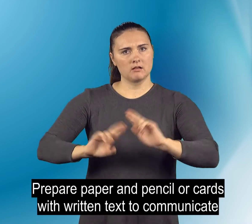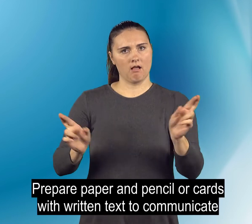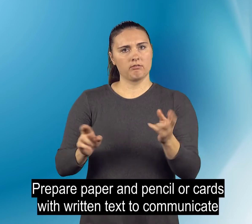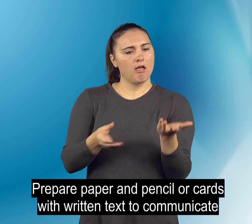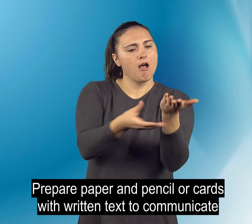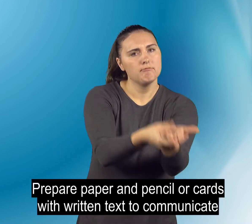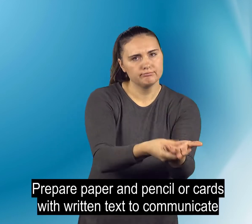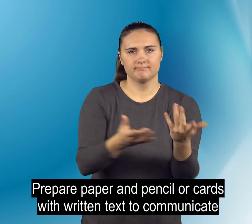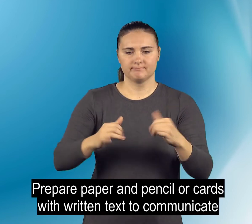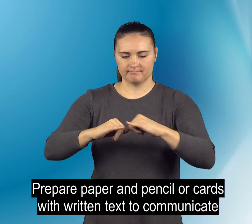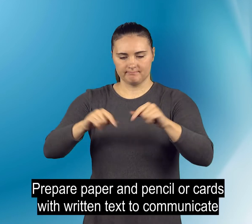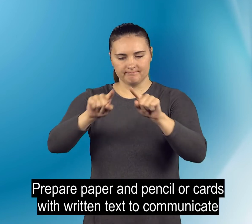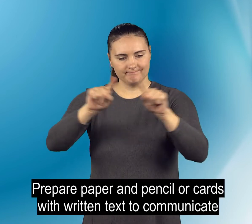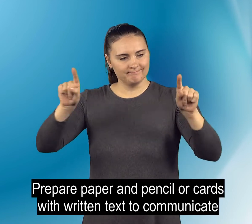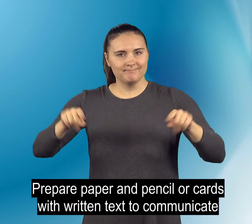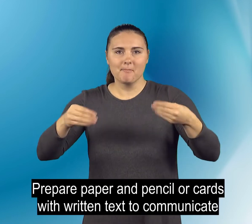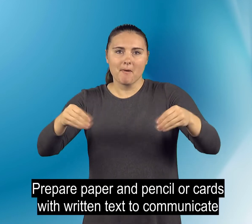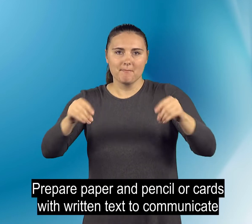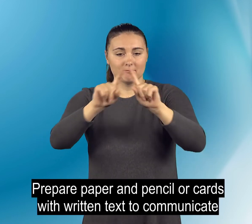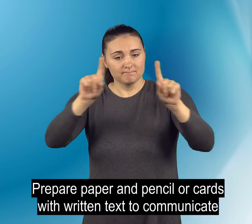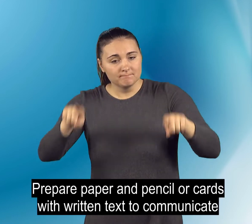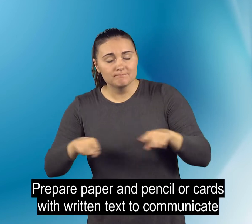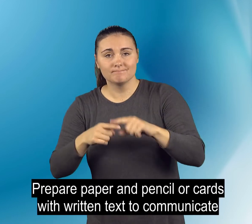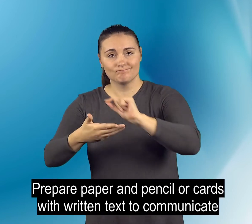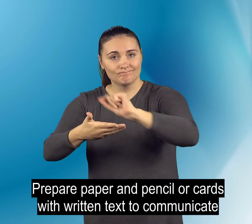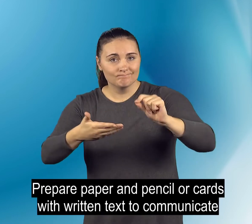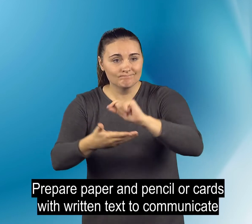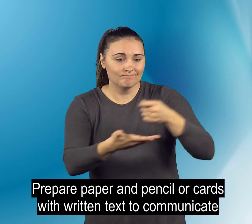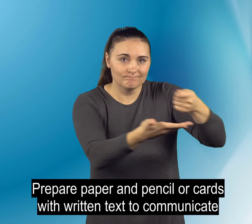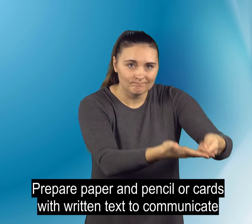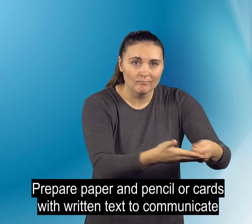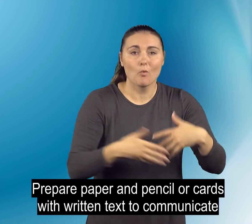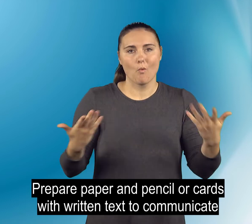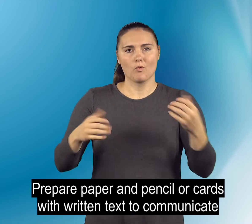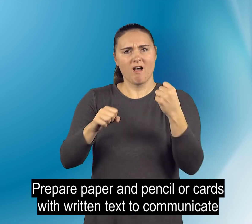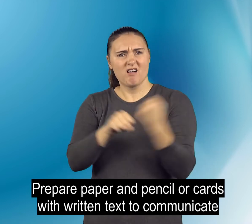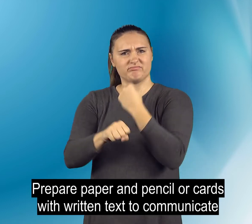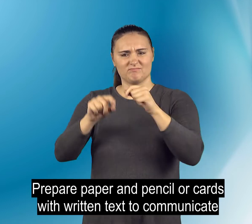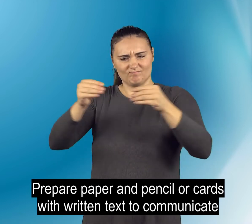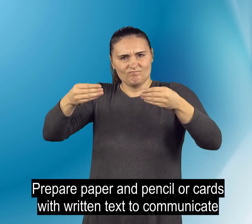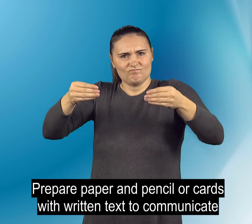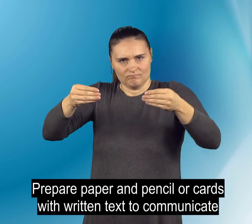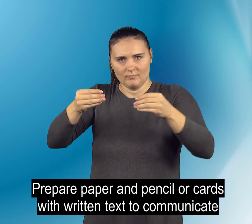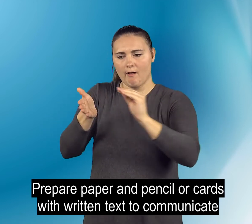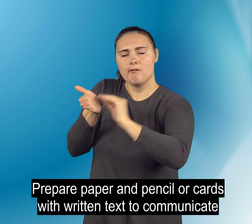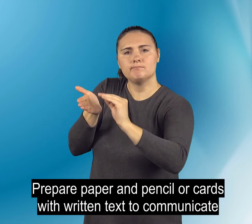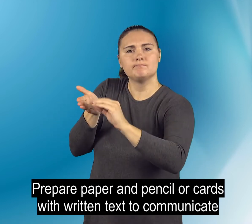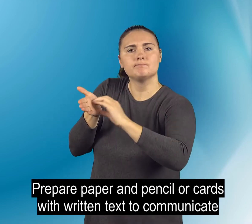Prepare paper and pencil or cards with written text to communicate. I use Slovenian Sign Language, I